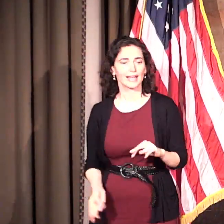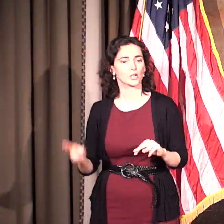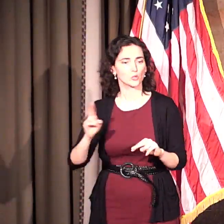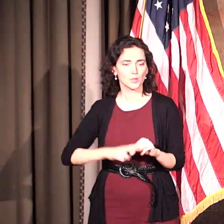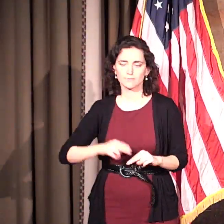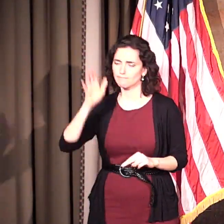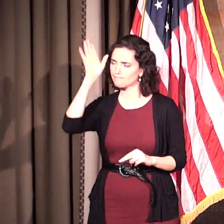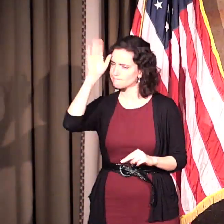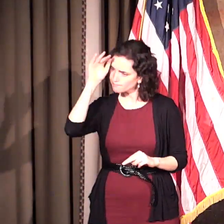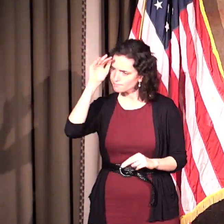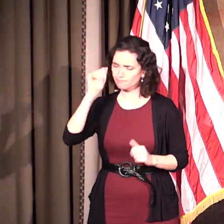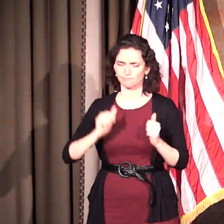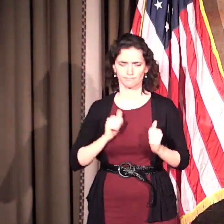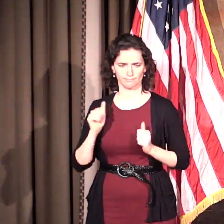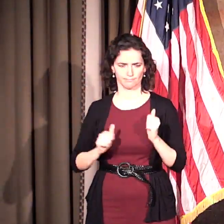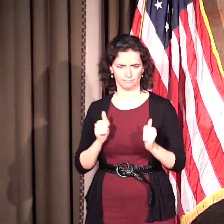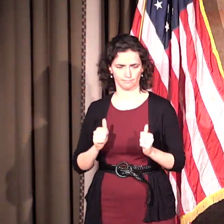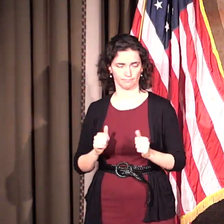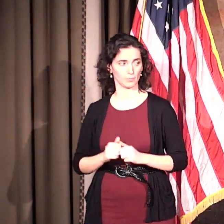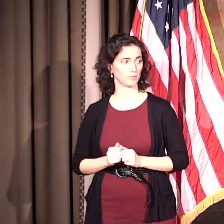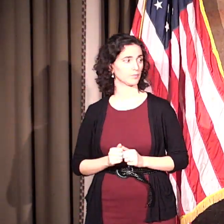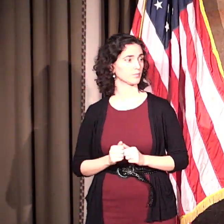right now.